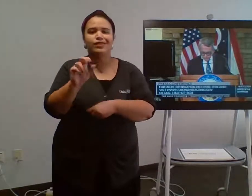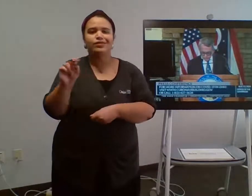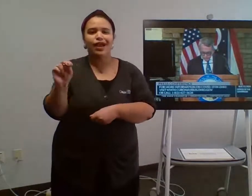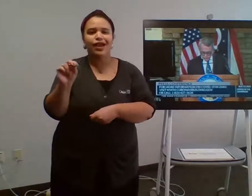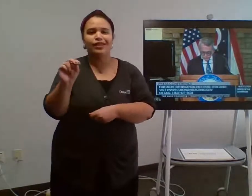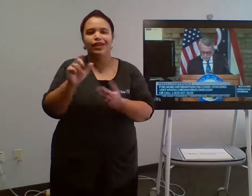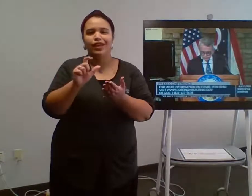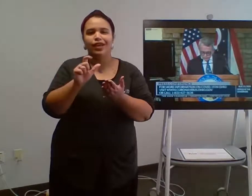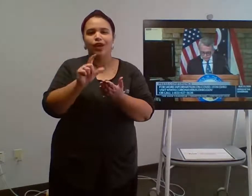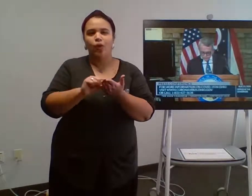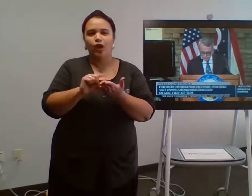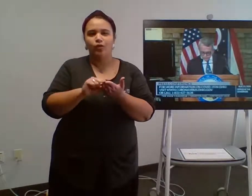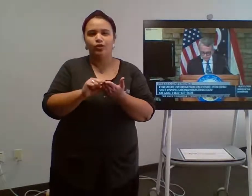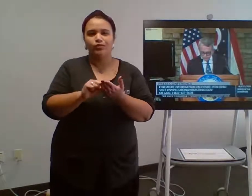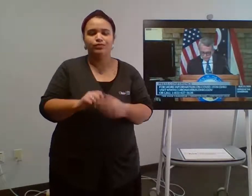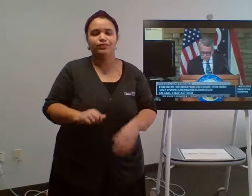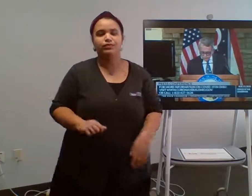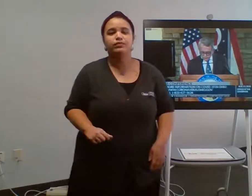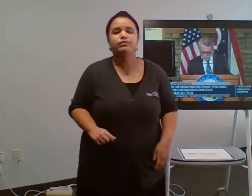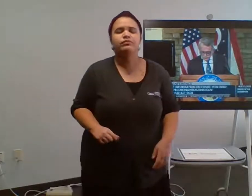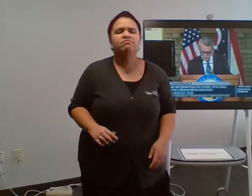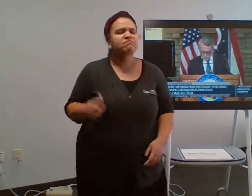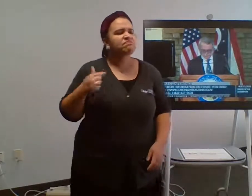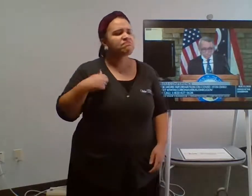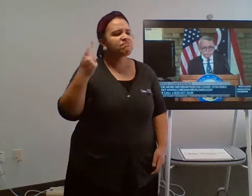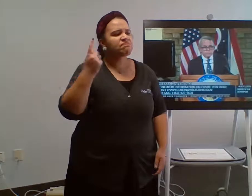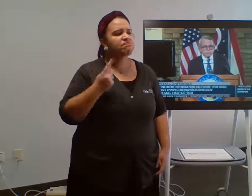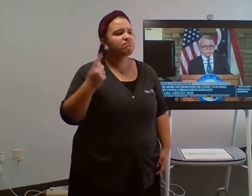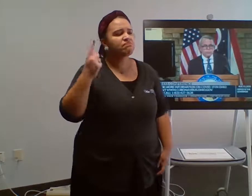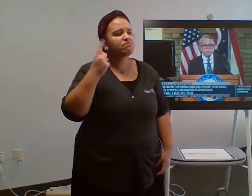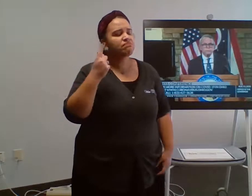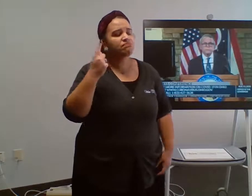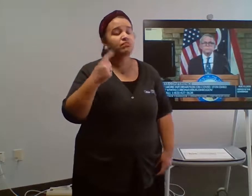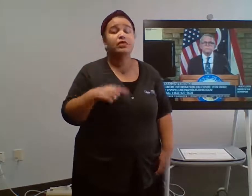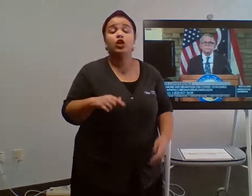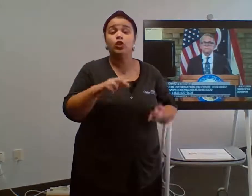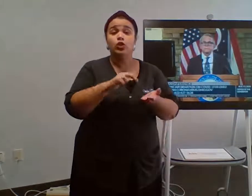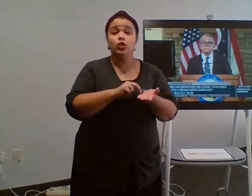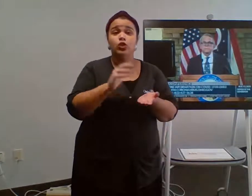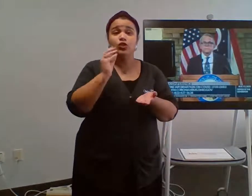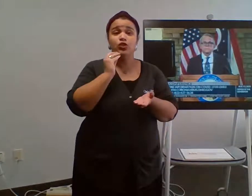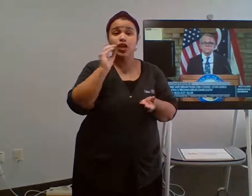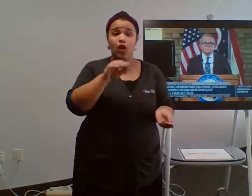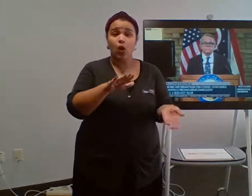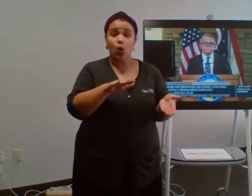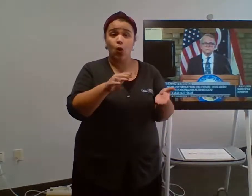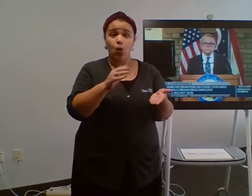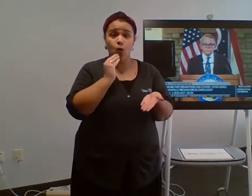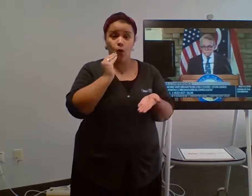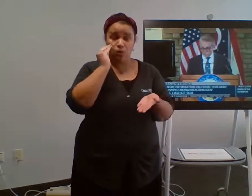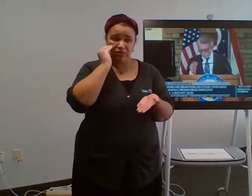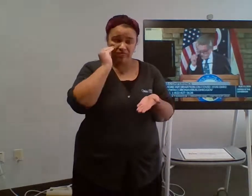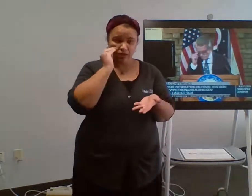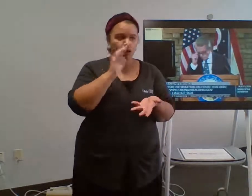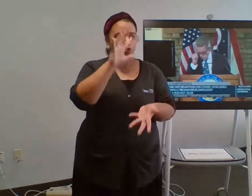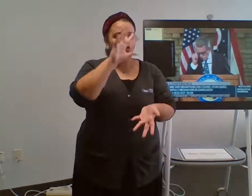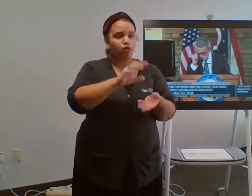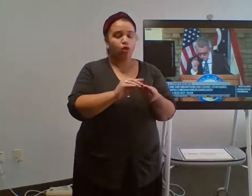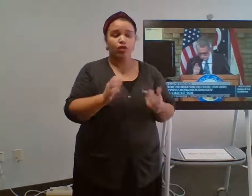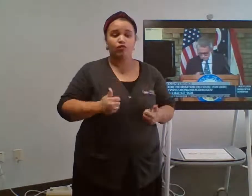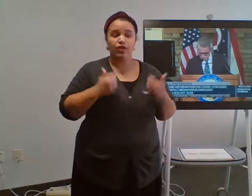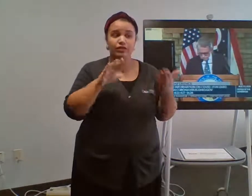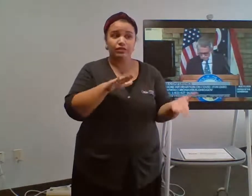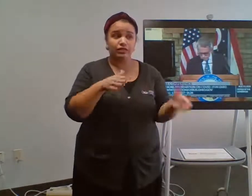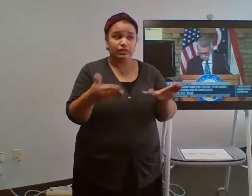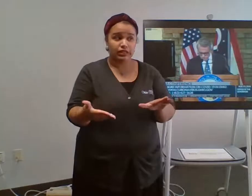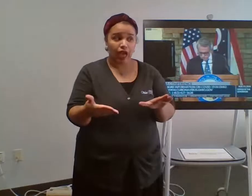has Ohio not released the number of deaths at nursing homes by facility? It's something that states like